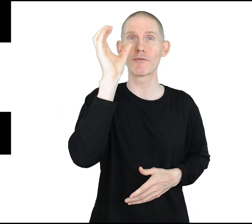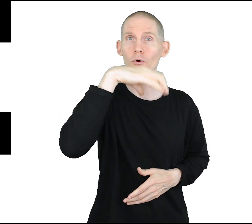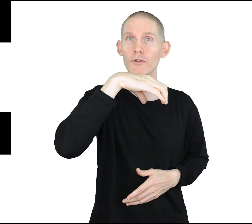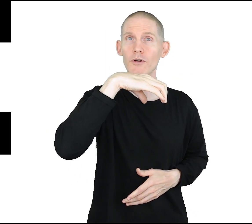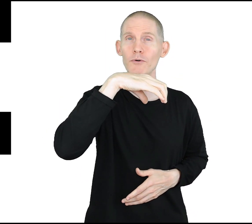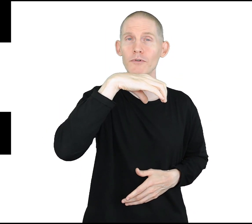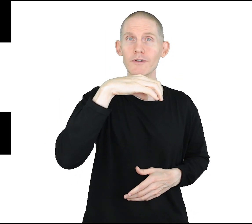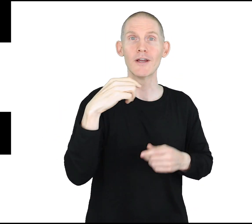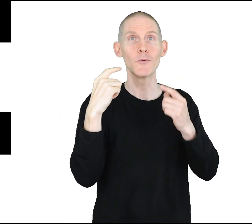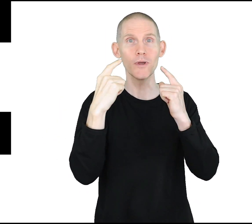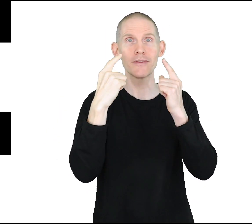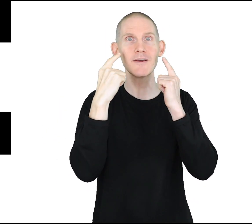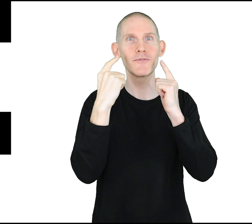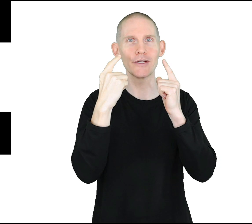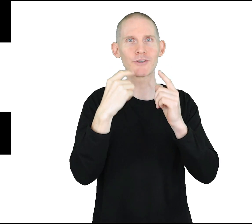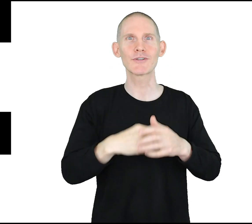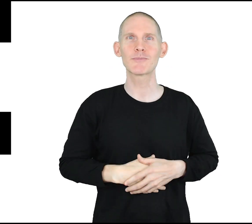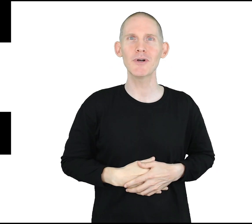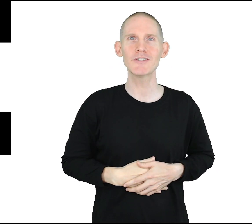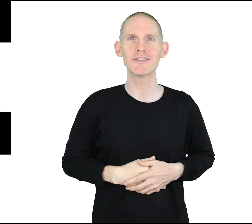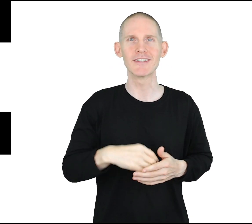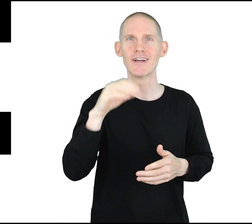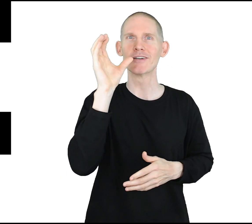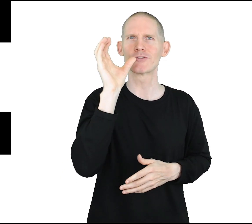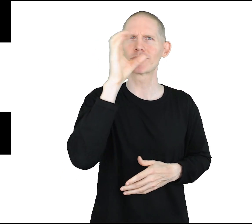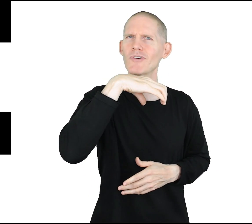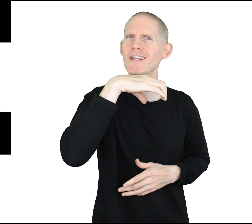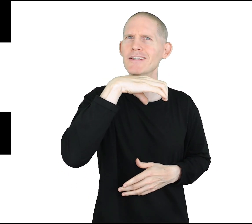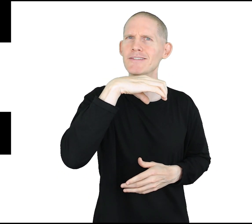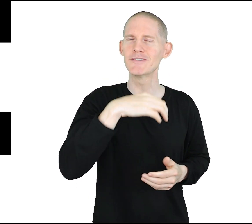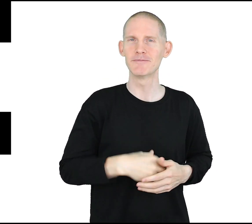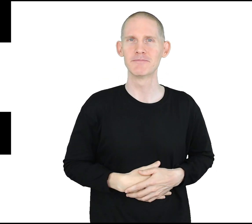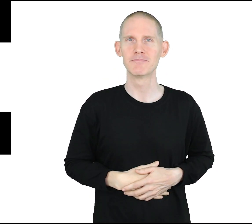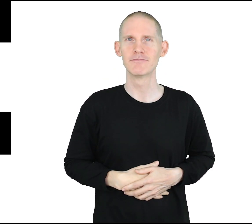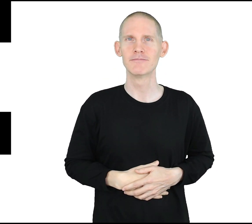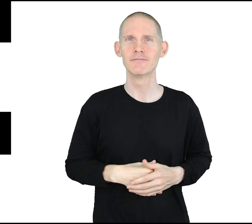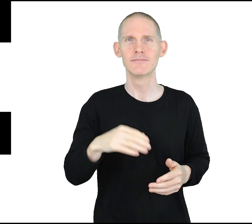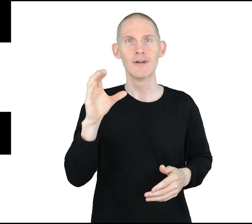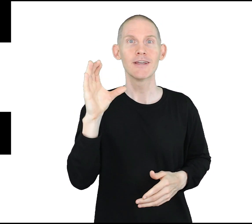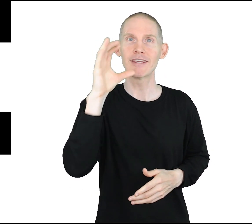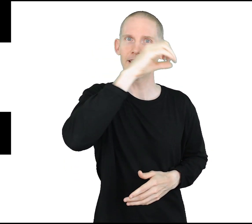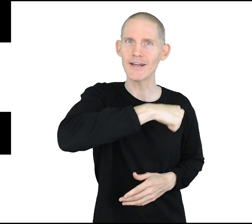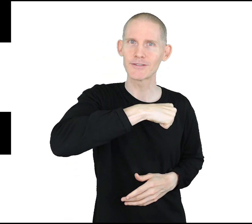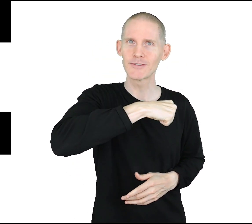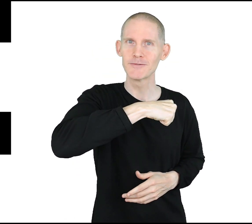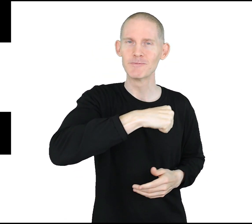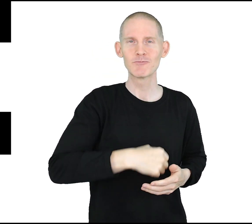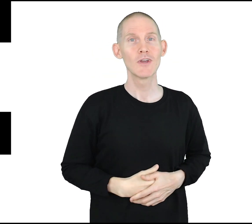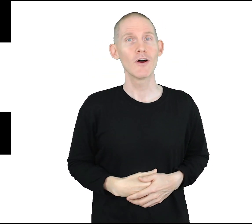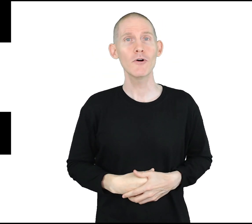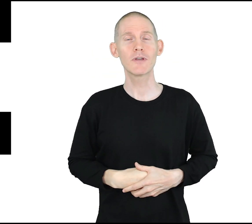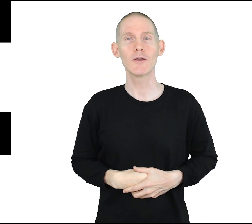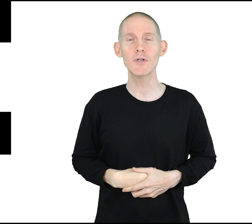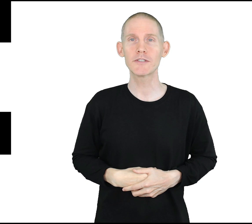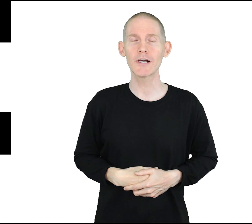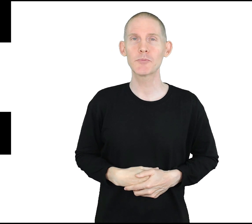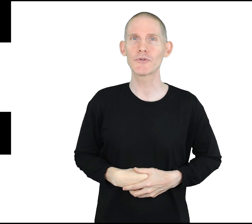folding over with that facial expression. Strange. Guess. Okay, we just talked about the